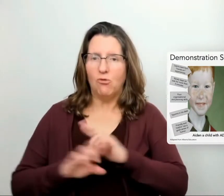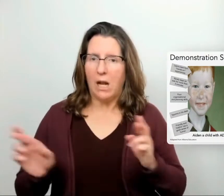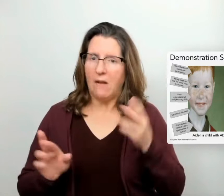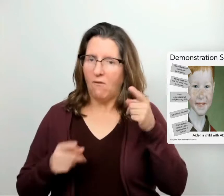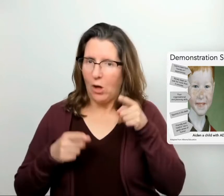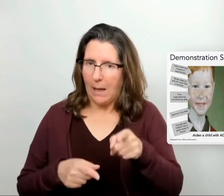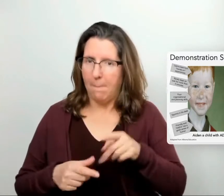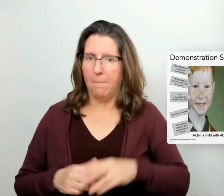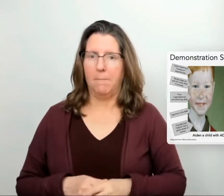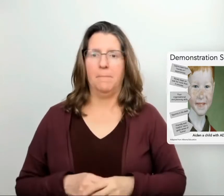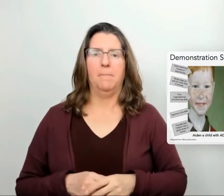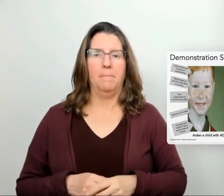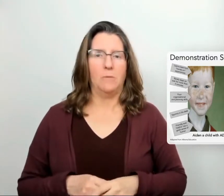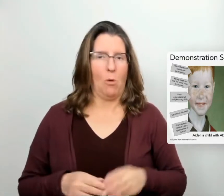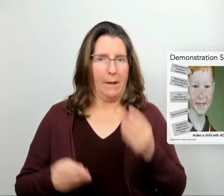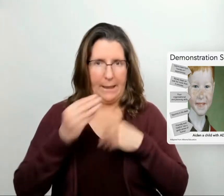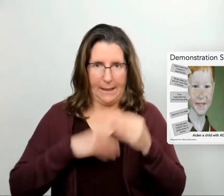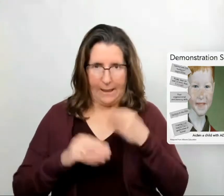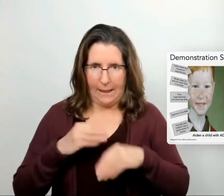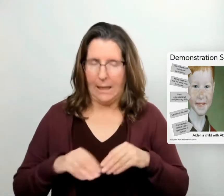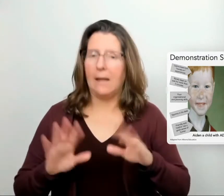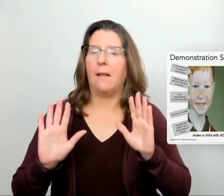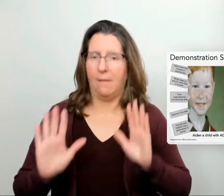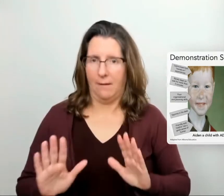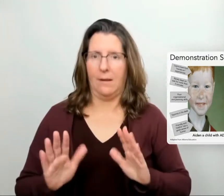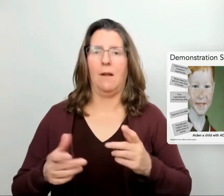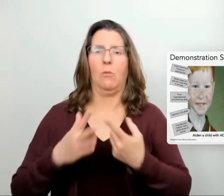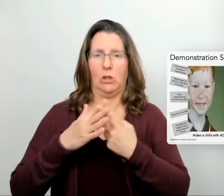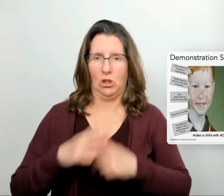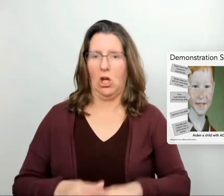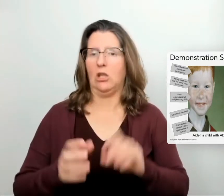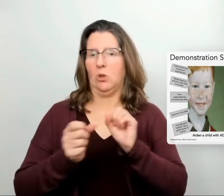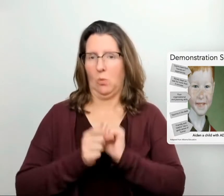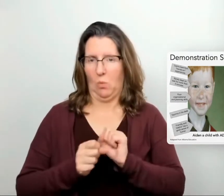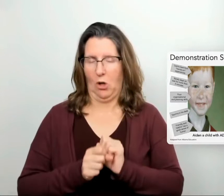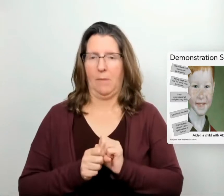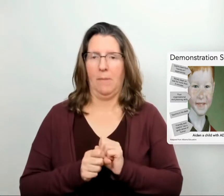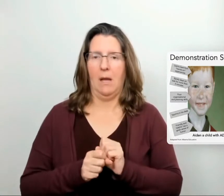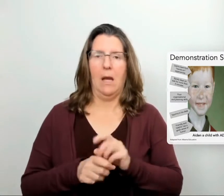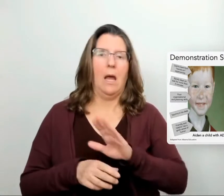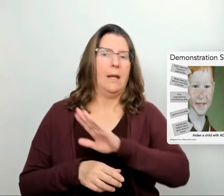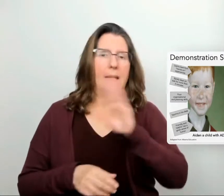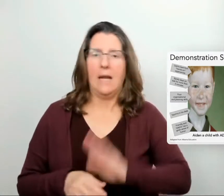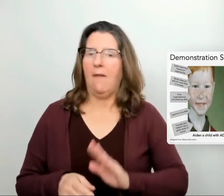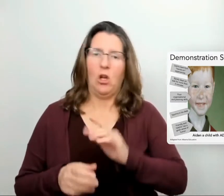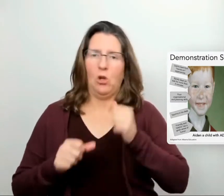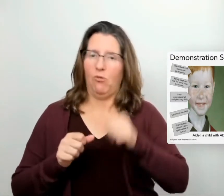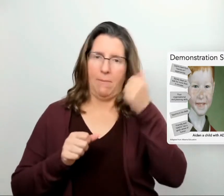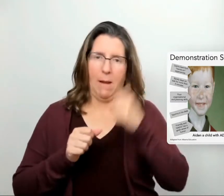for him when he got to school. Once he had eaten, we could start to work. He could never find his